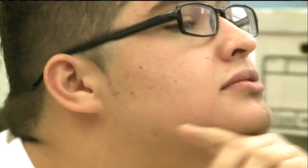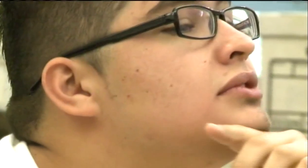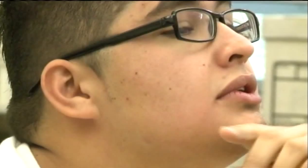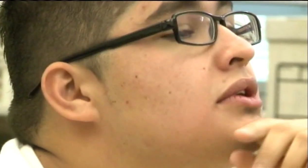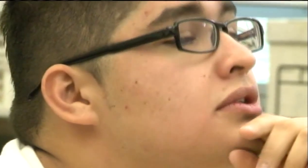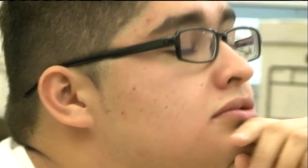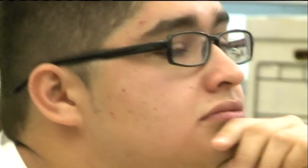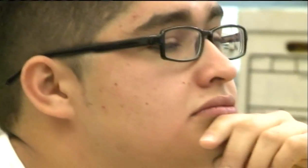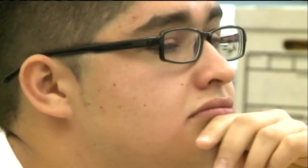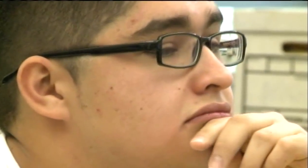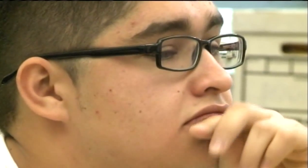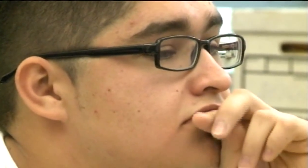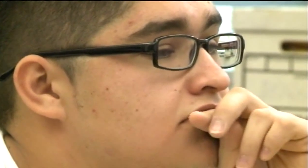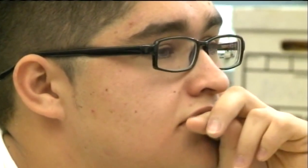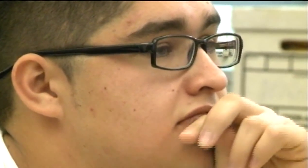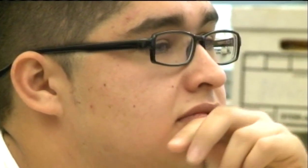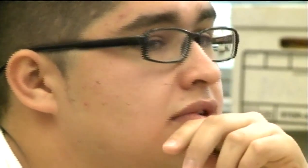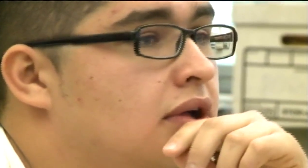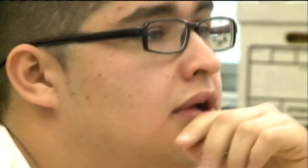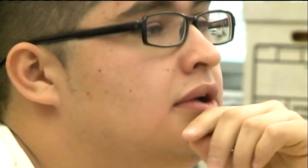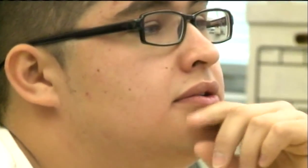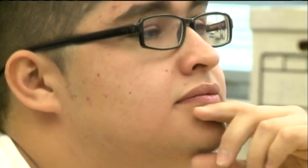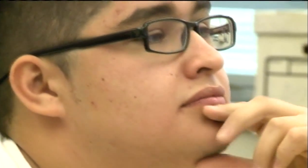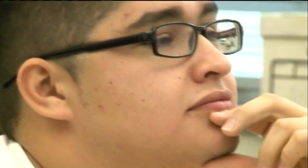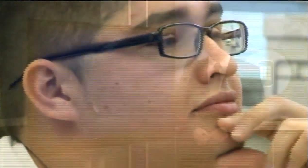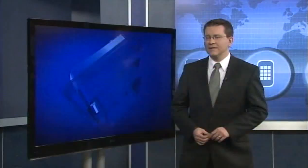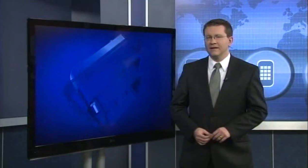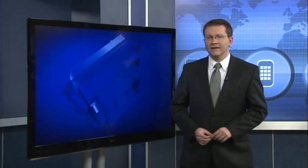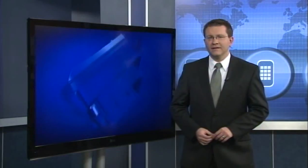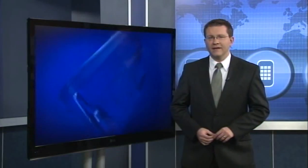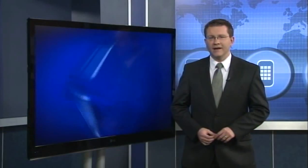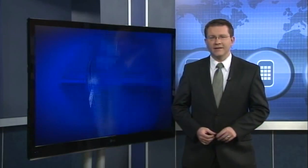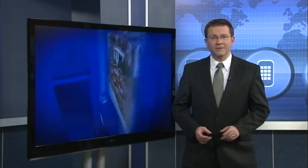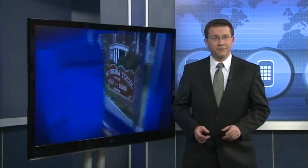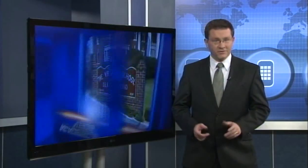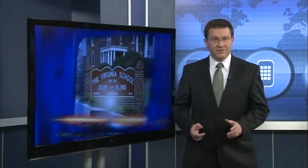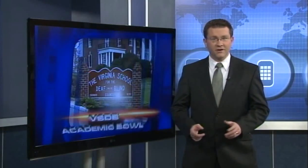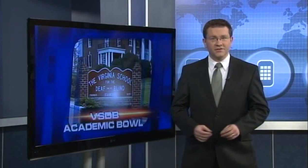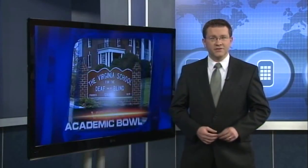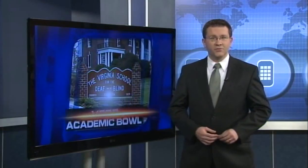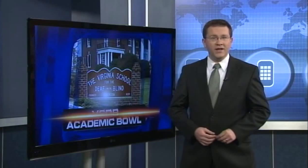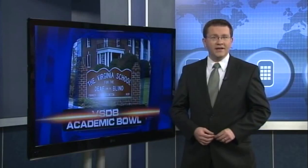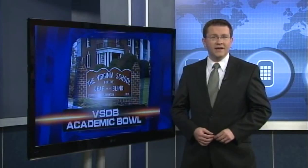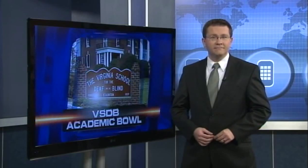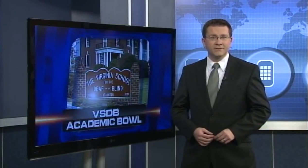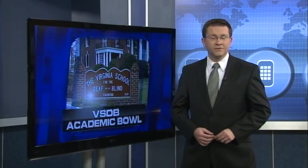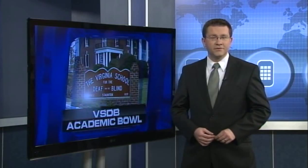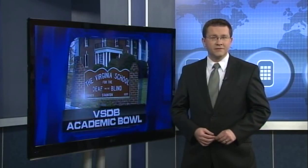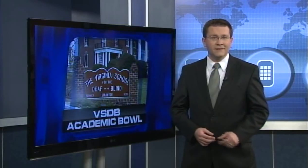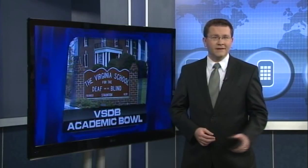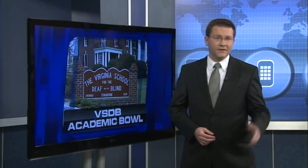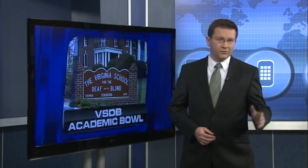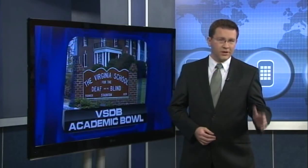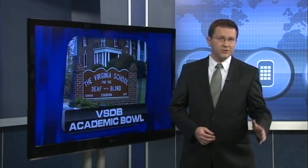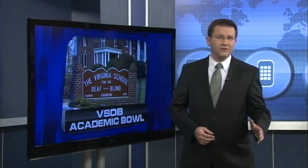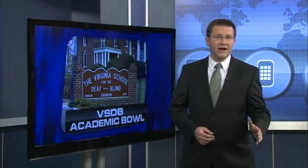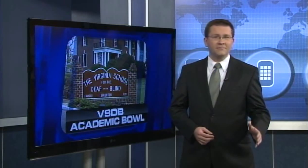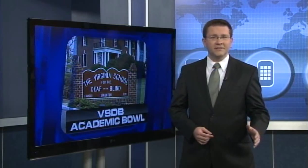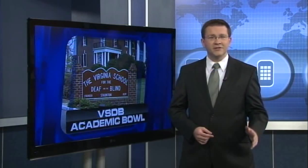STANTON ELIZABETH LAMB, WHSV NEWS 3. THE ACADEMIC BOWL STARTS THIS WEEKEND. STUDENTS COMPETE IN A REGIONAL COMPETITION,